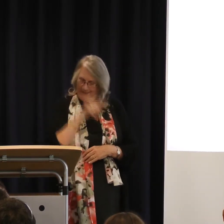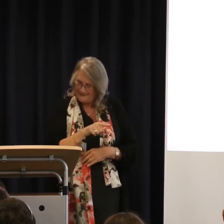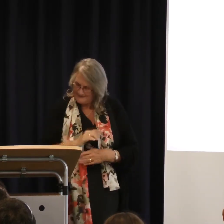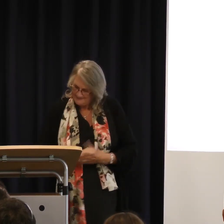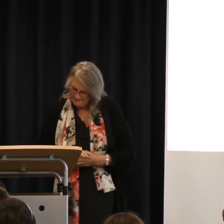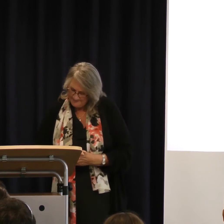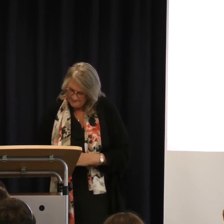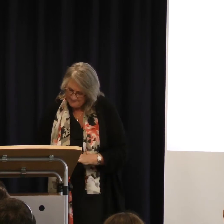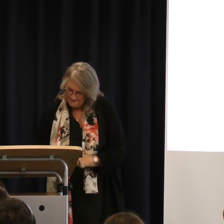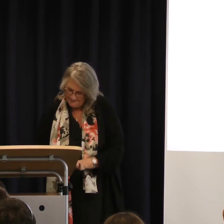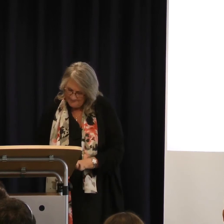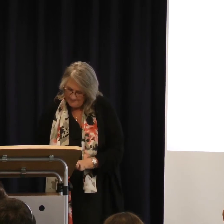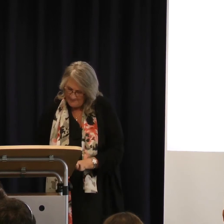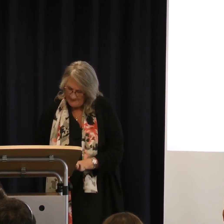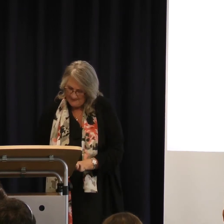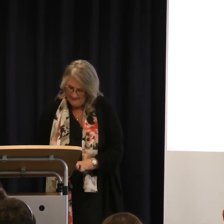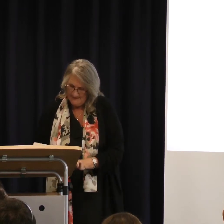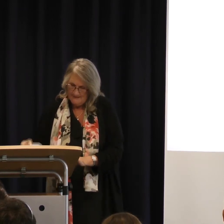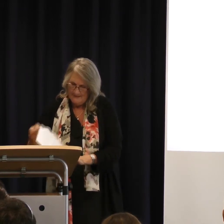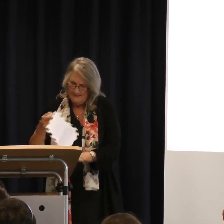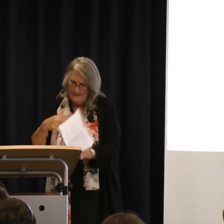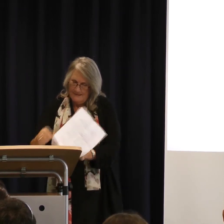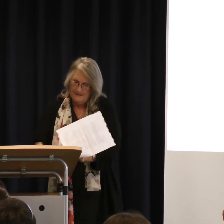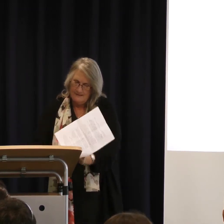in the deaf community, and we mustn't forget.